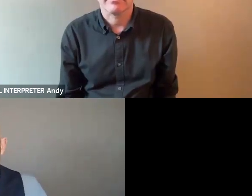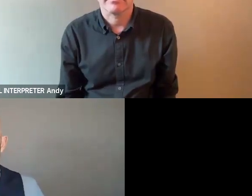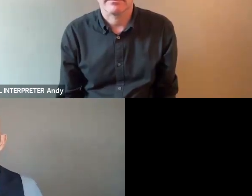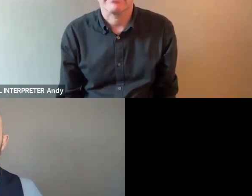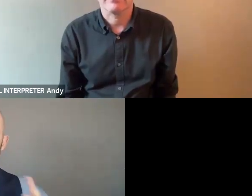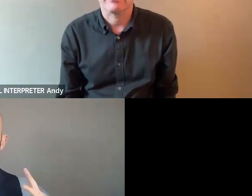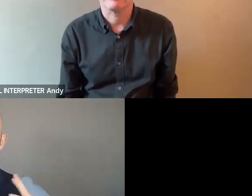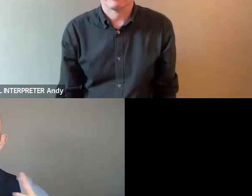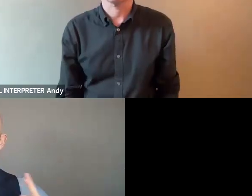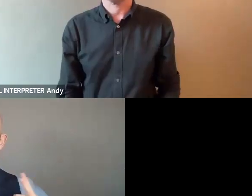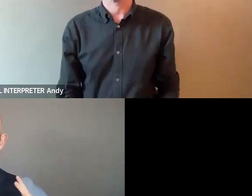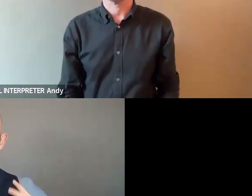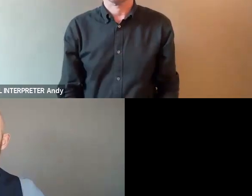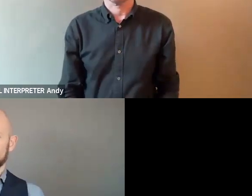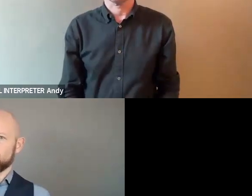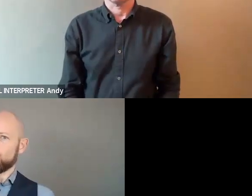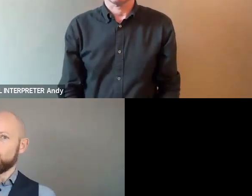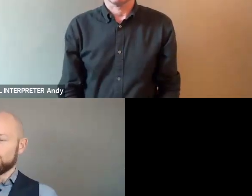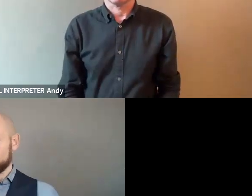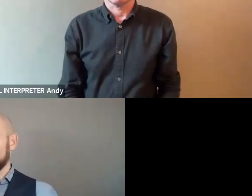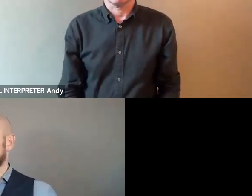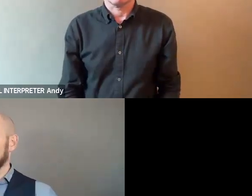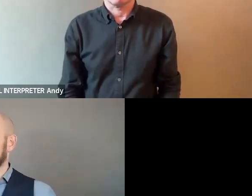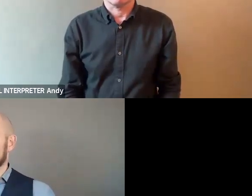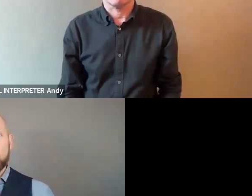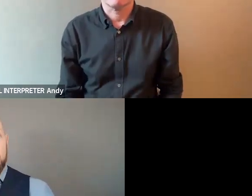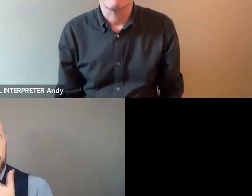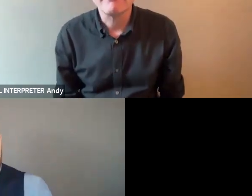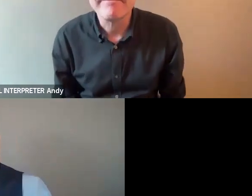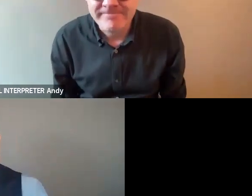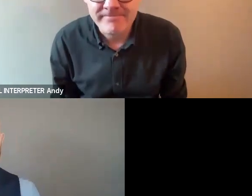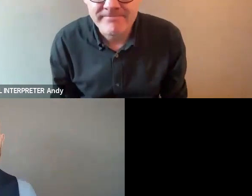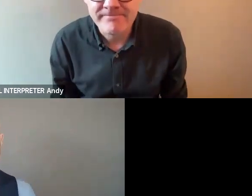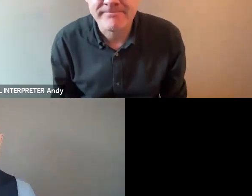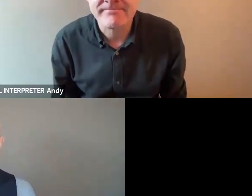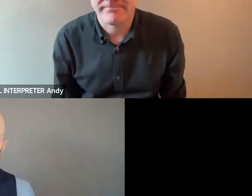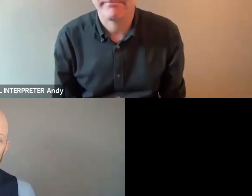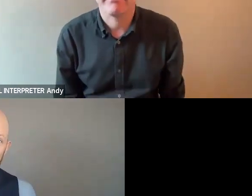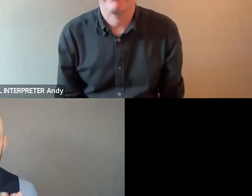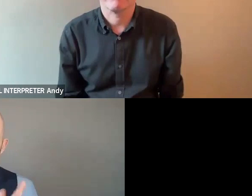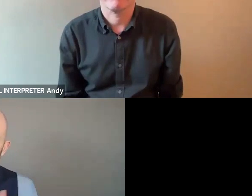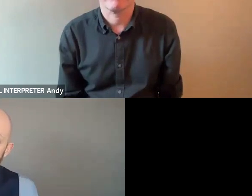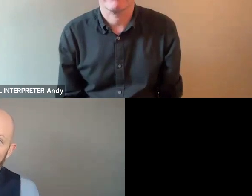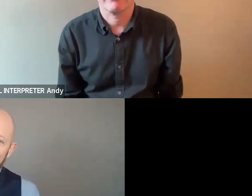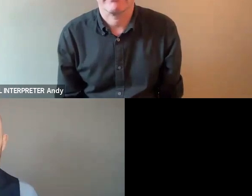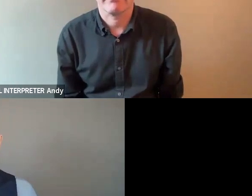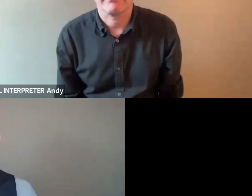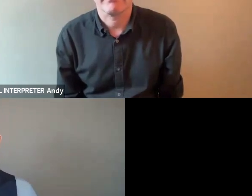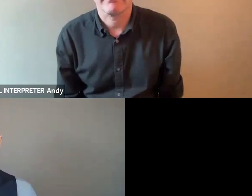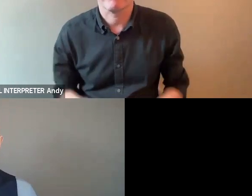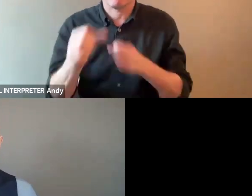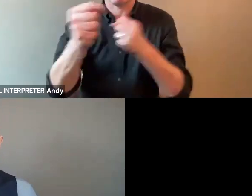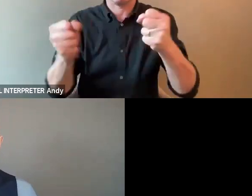online. So sensory maps were kind of increasingly popular. Finally, though, I think it's often about